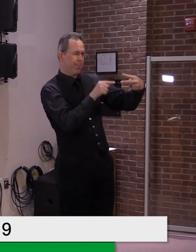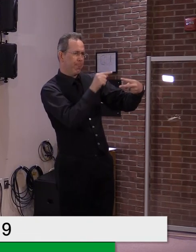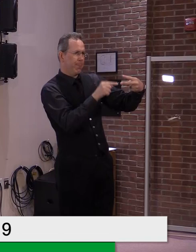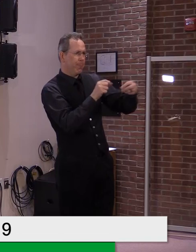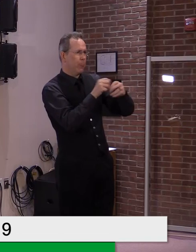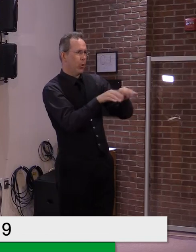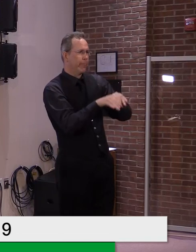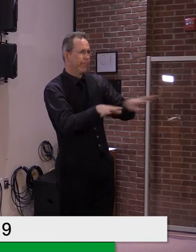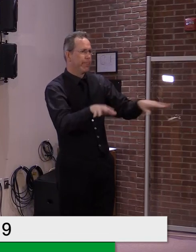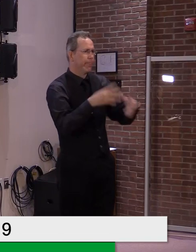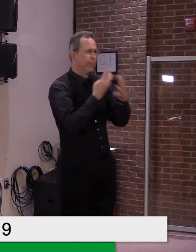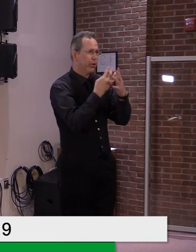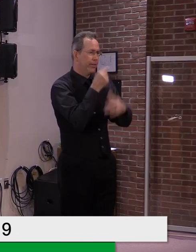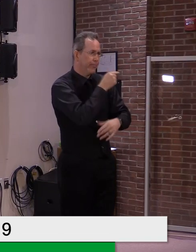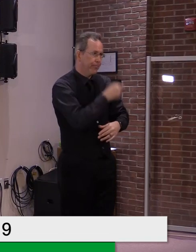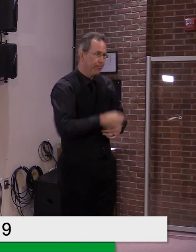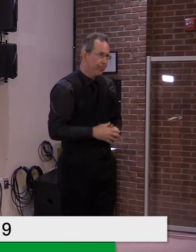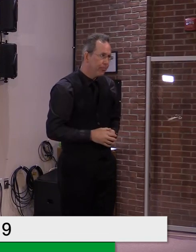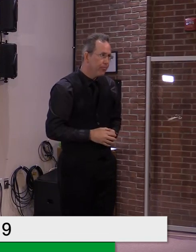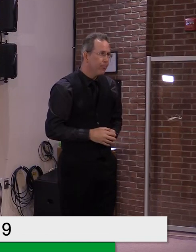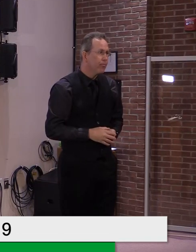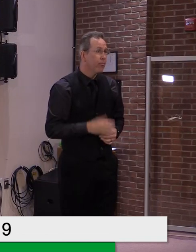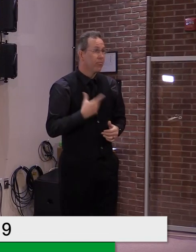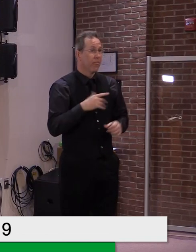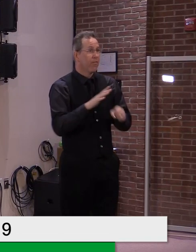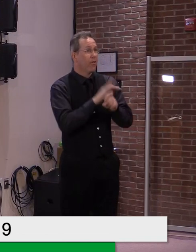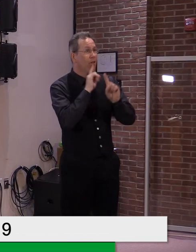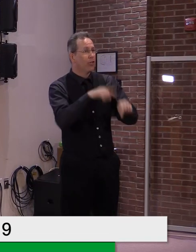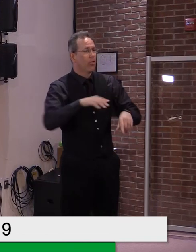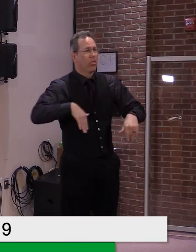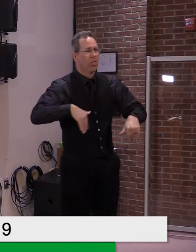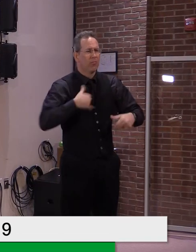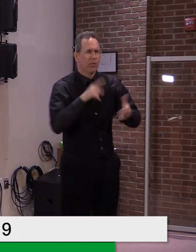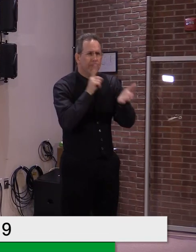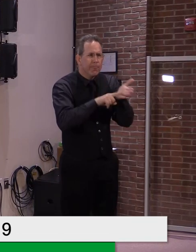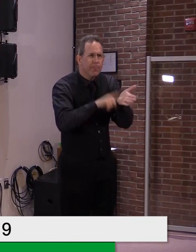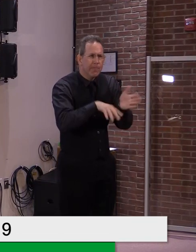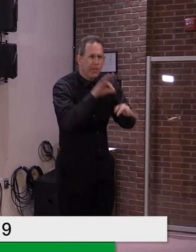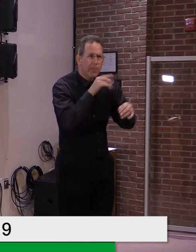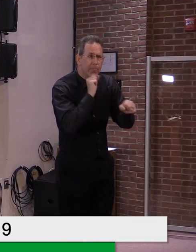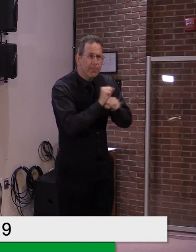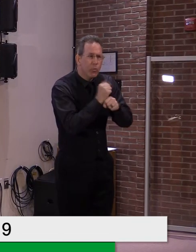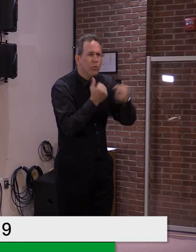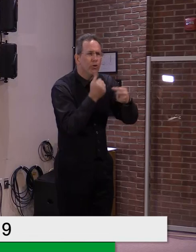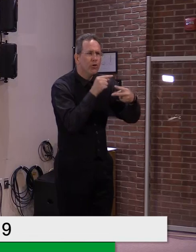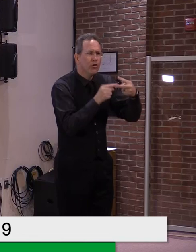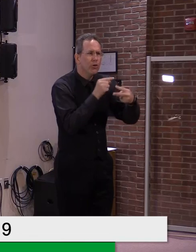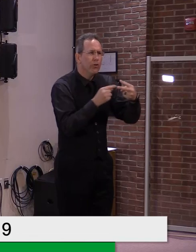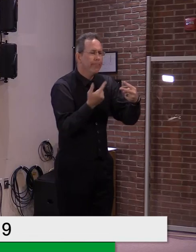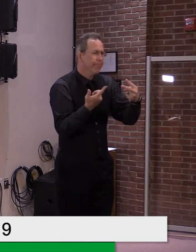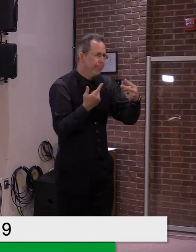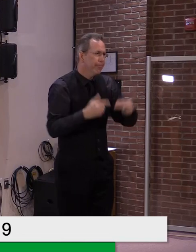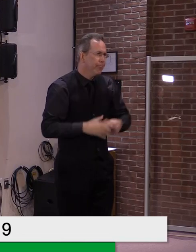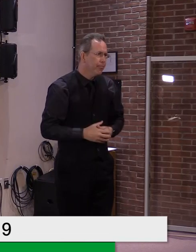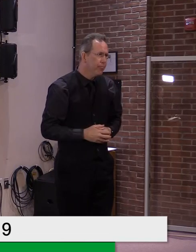way as I move forward. Obviously, there are people that feel very strongly that we shouldn't be looking